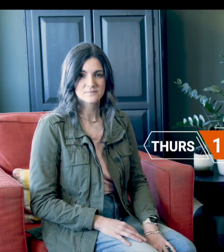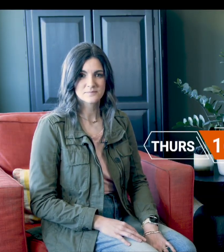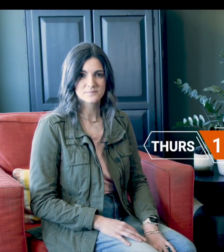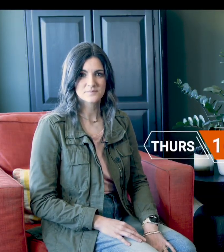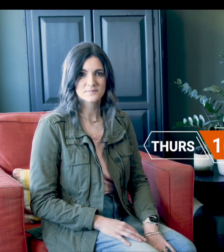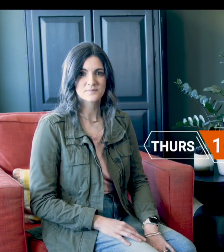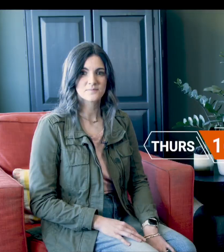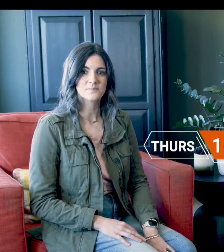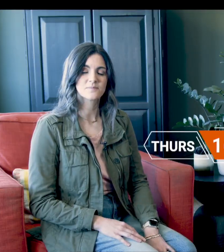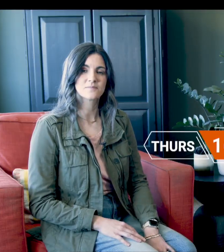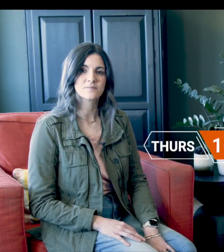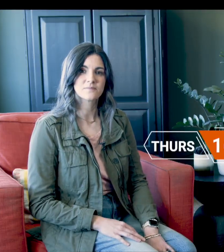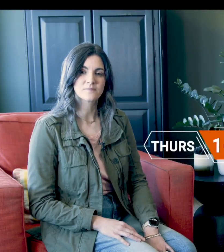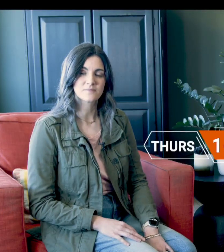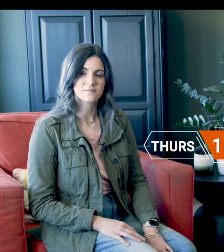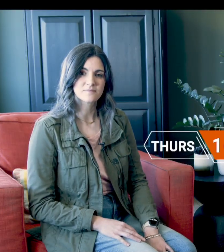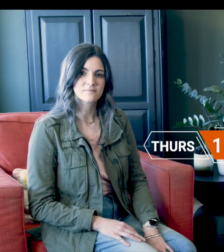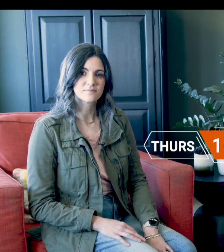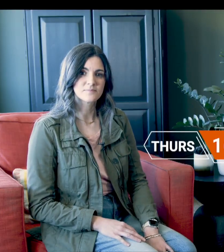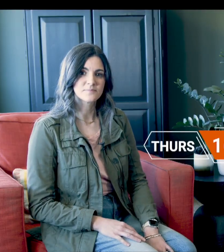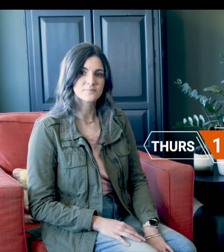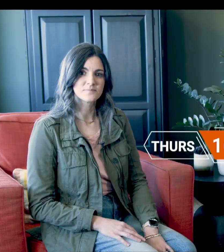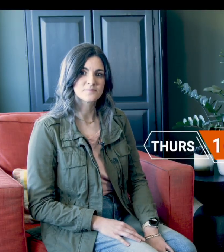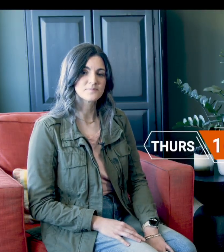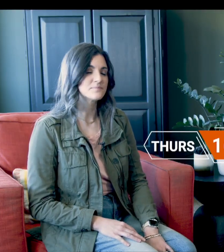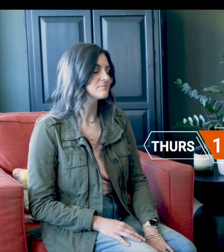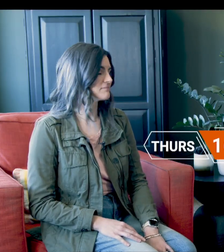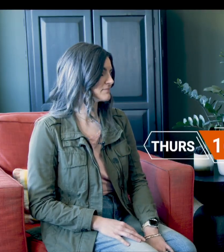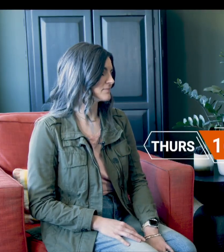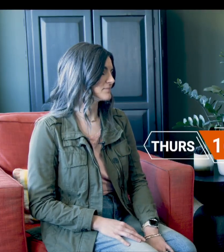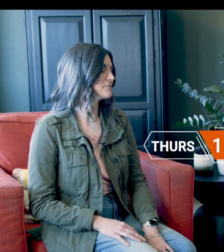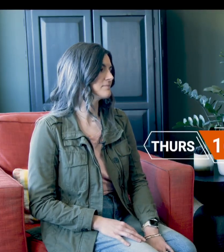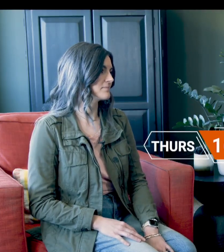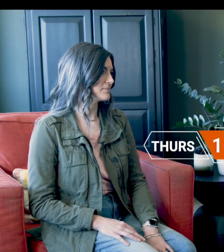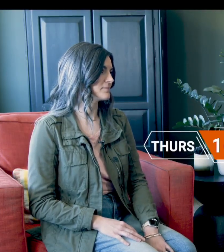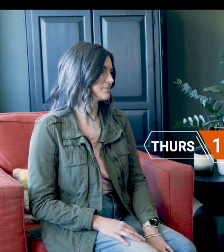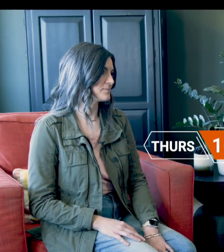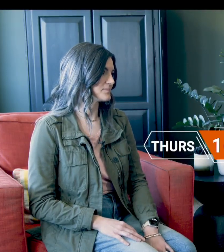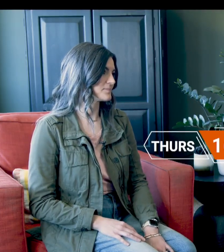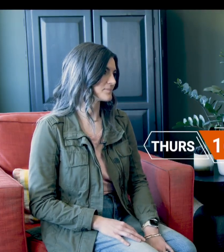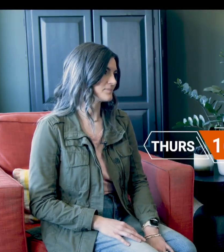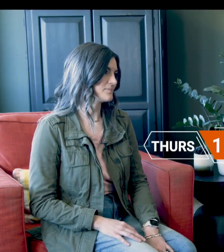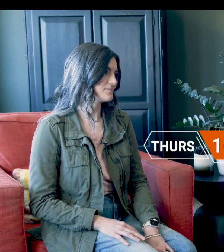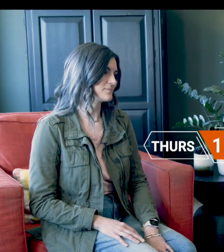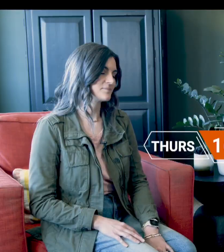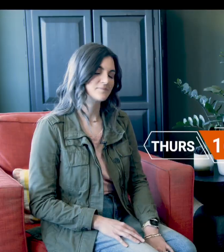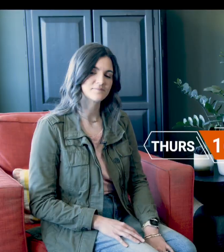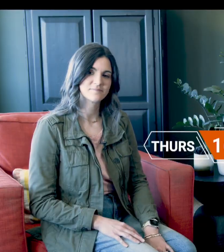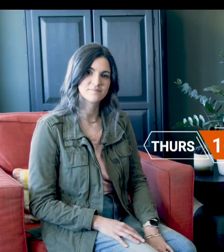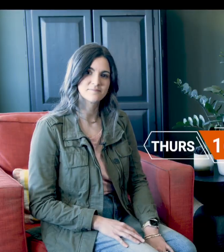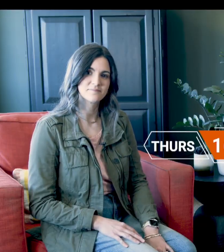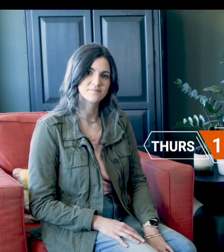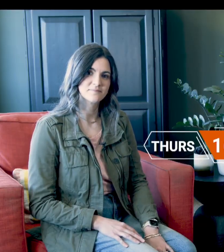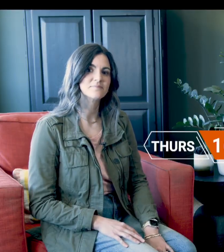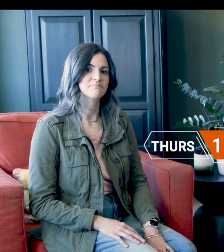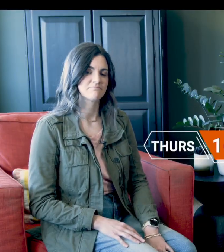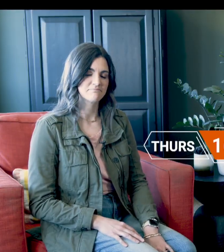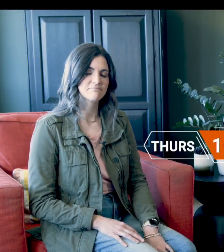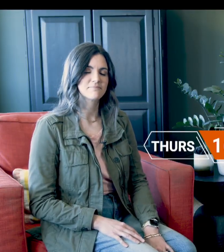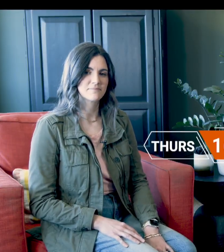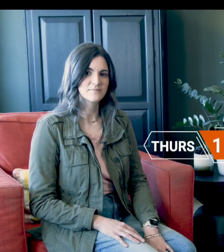feasibility deadline and the objection deadline for the buyers of our building. In many ways, that becomes our go